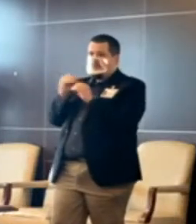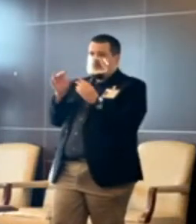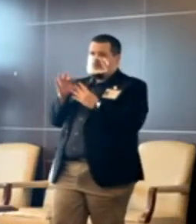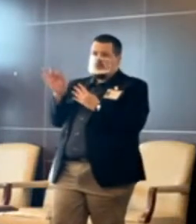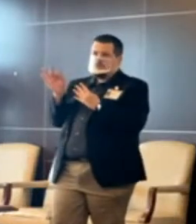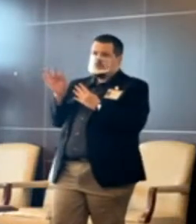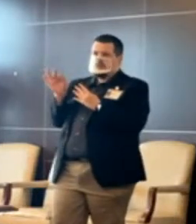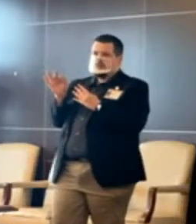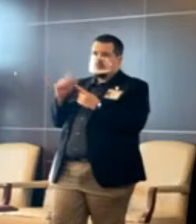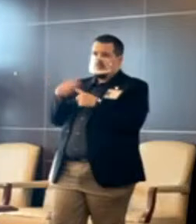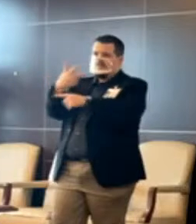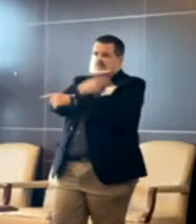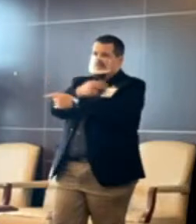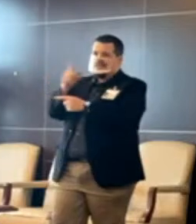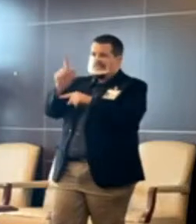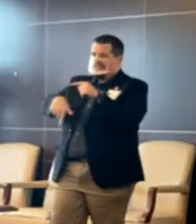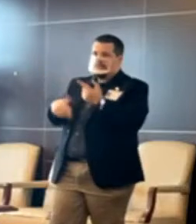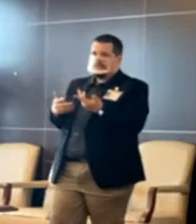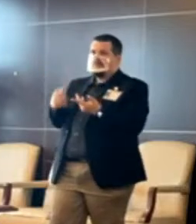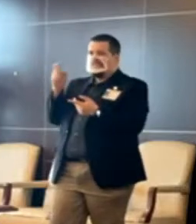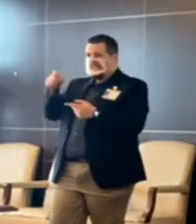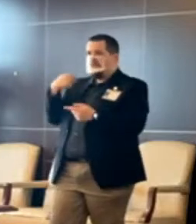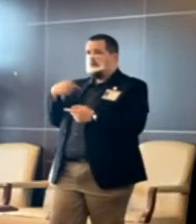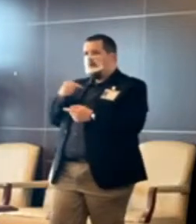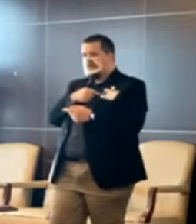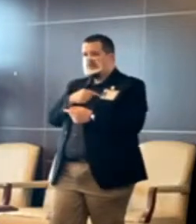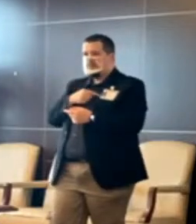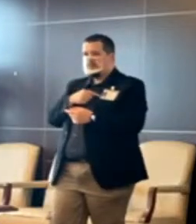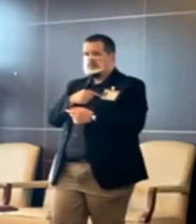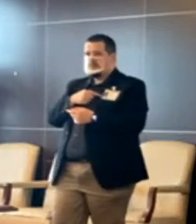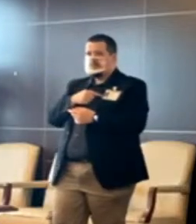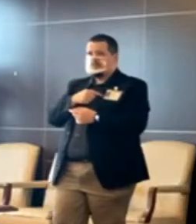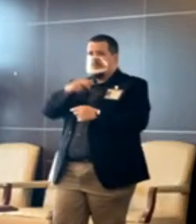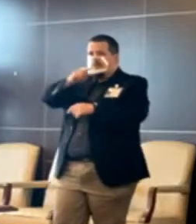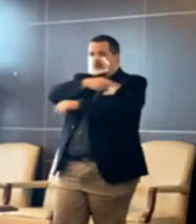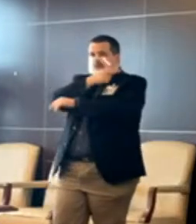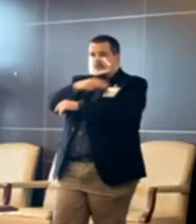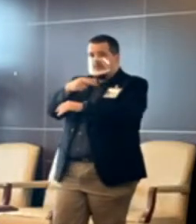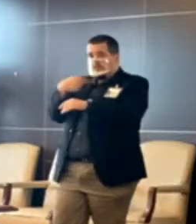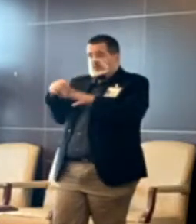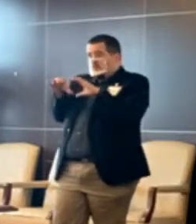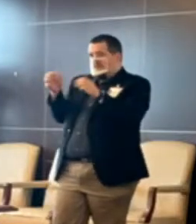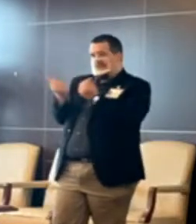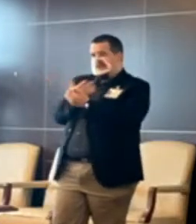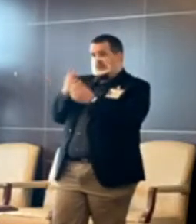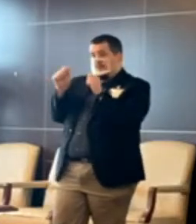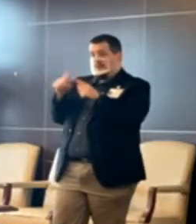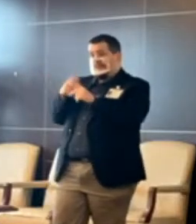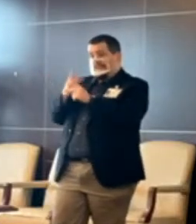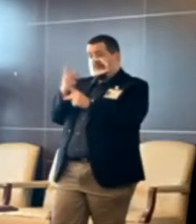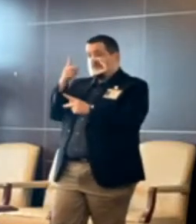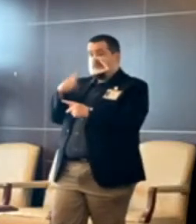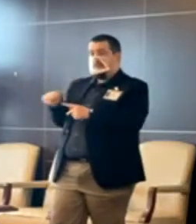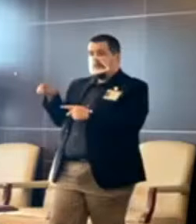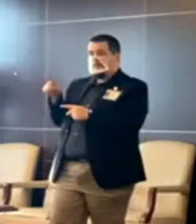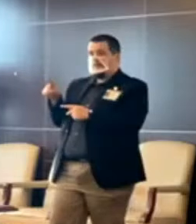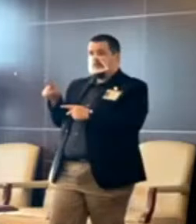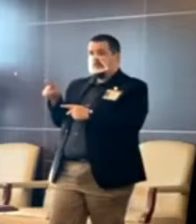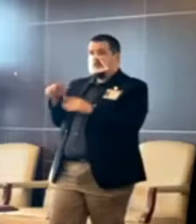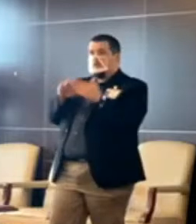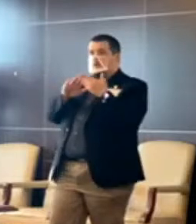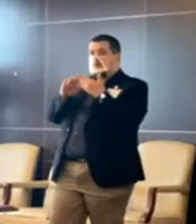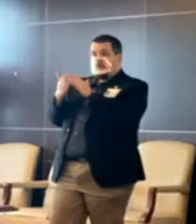be vaccinated. That's why they need us. In our hospitals, we do all we can to care for them. And in